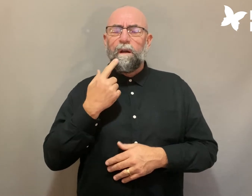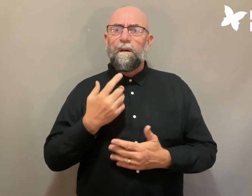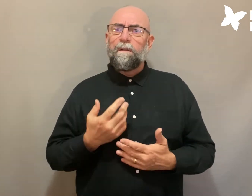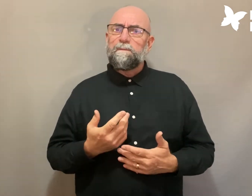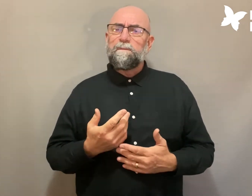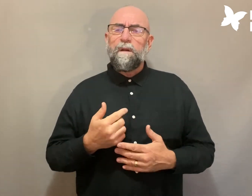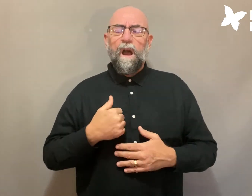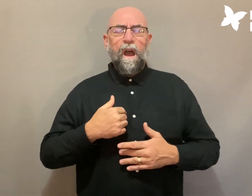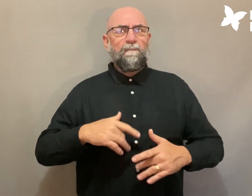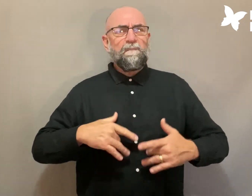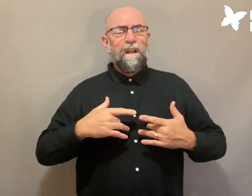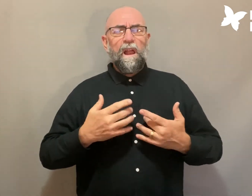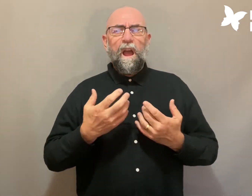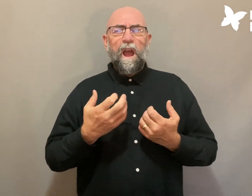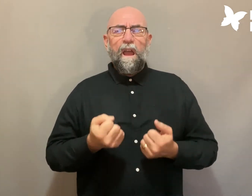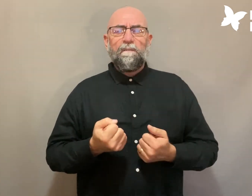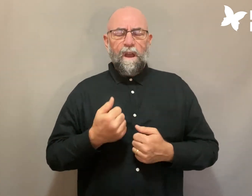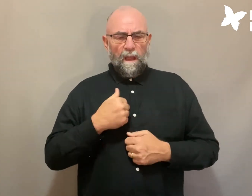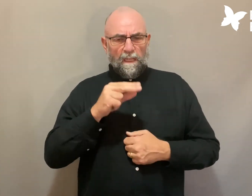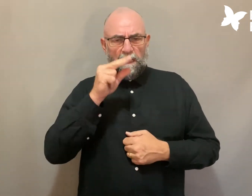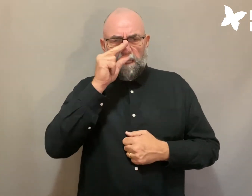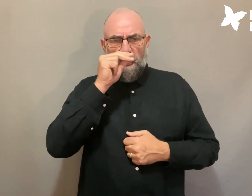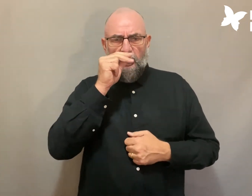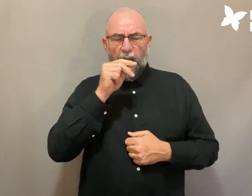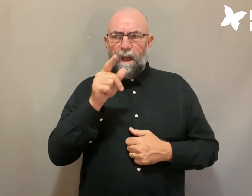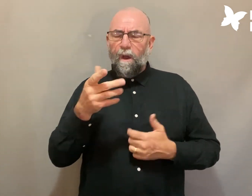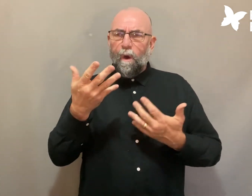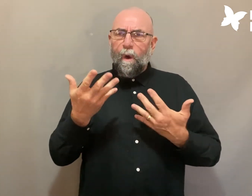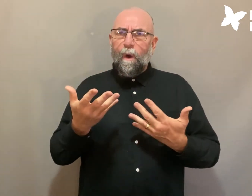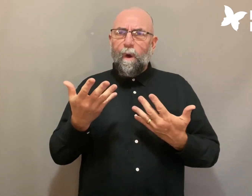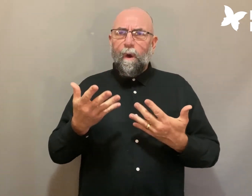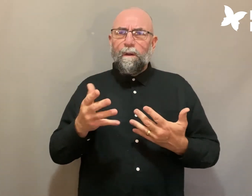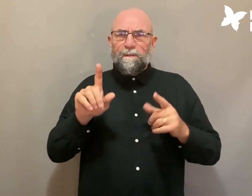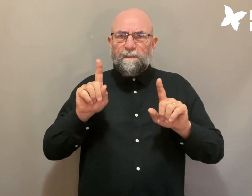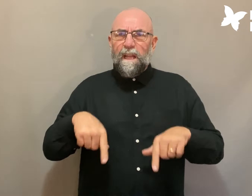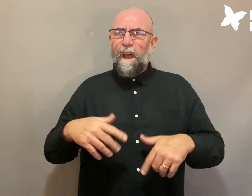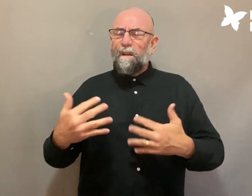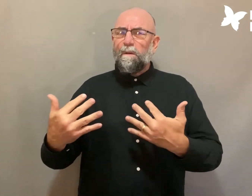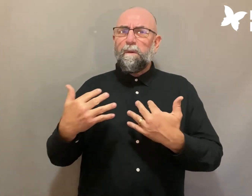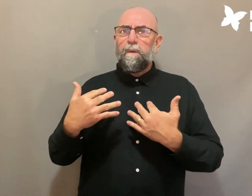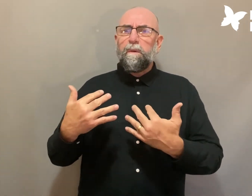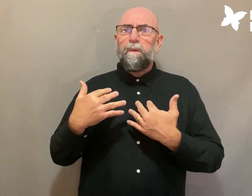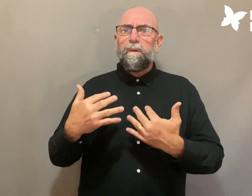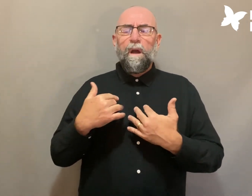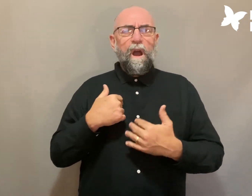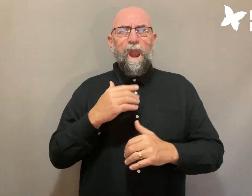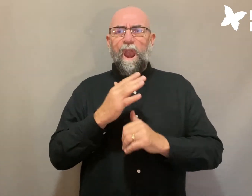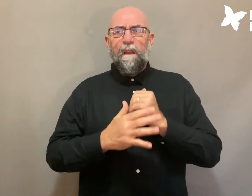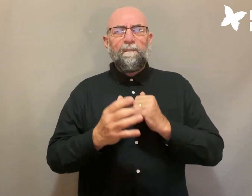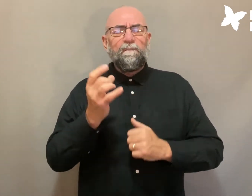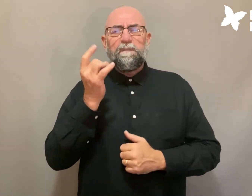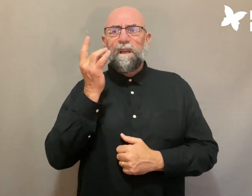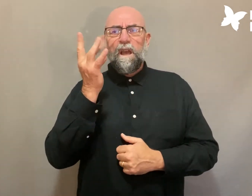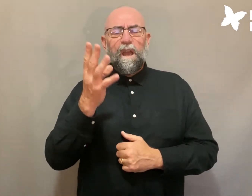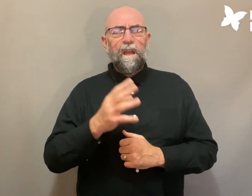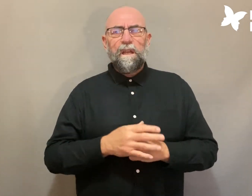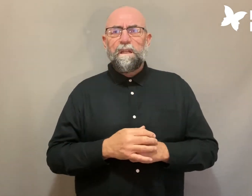I feel like it was such a young age to be set up. It's something I'll never forget. And, you know,